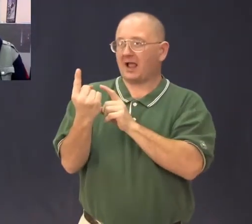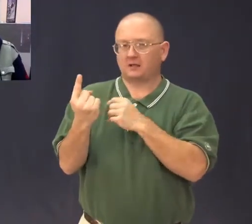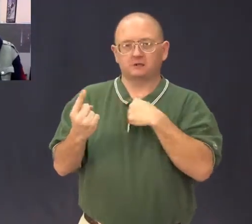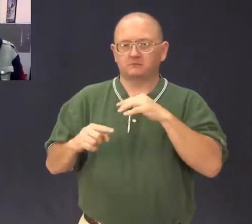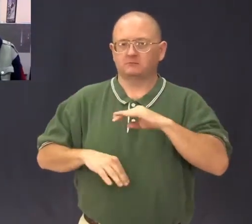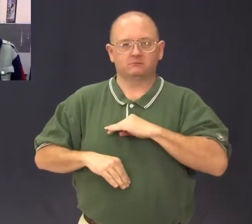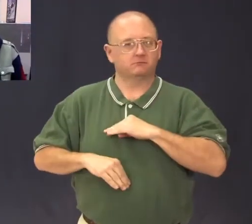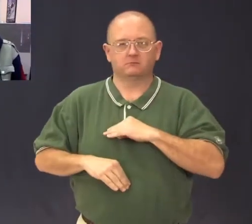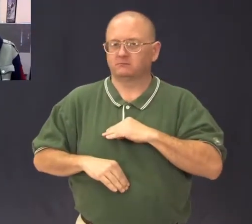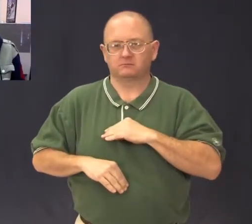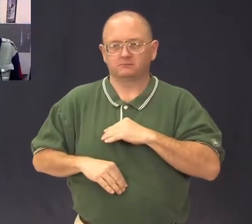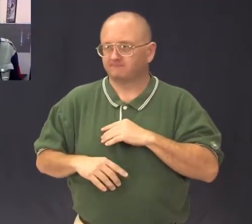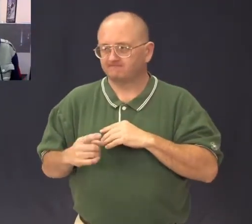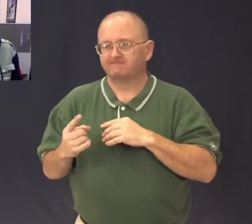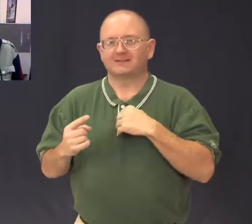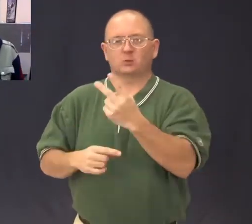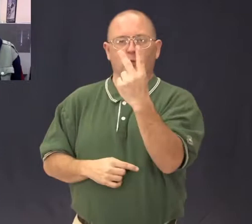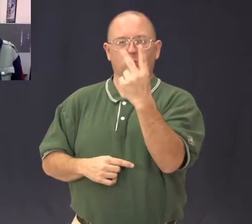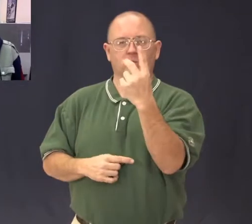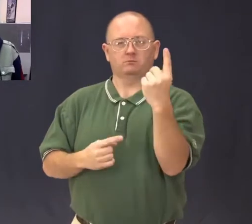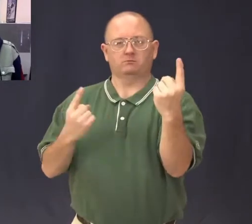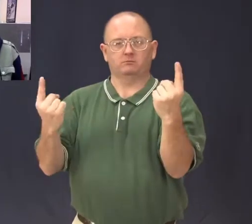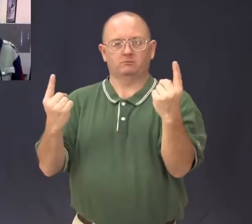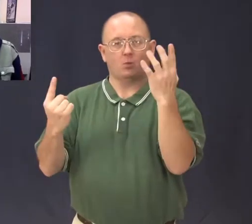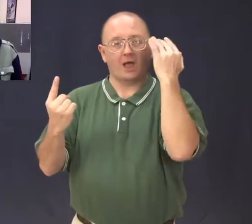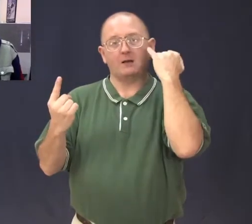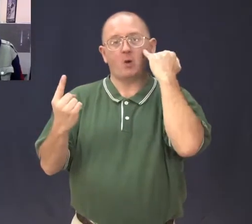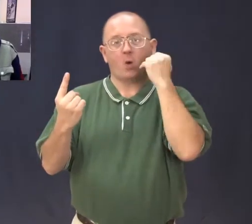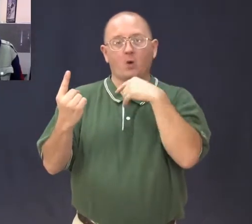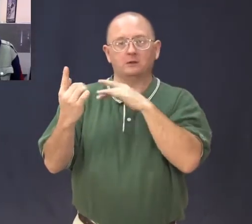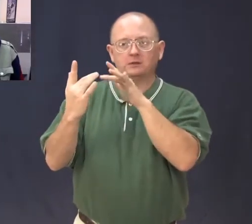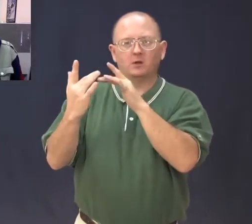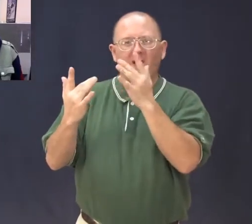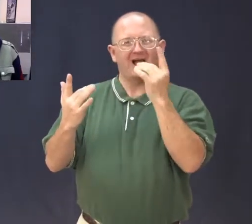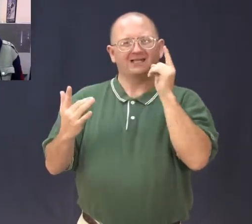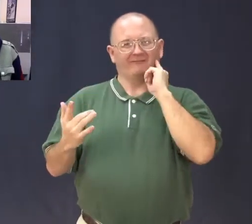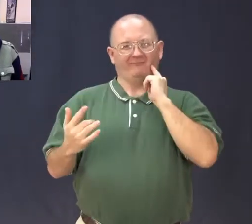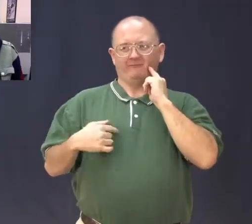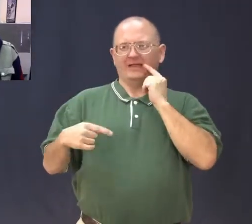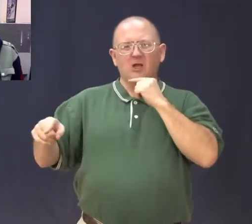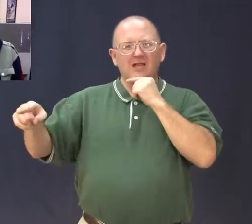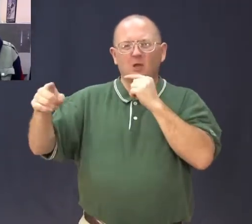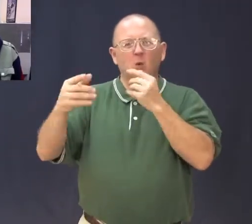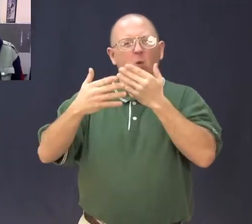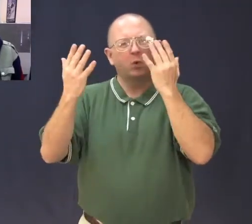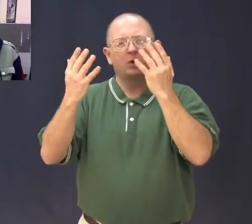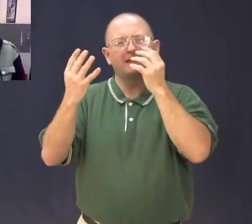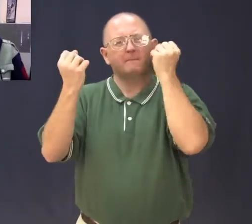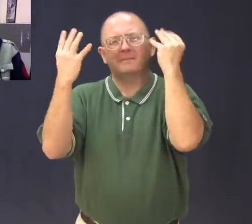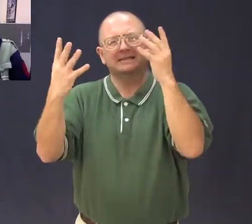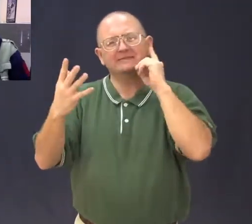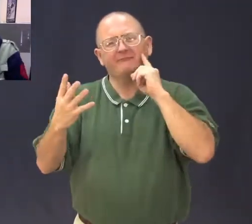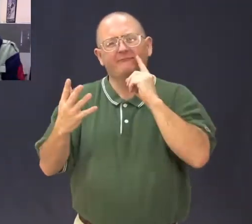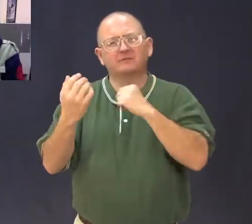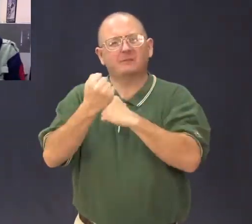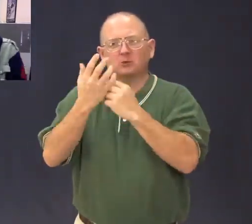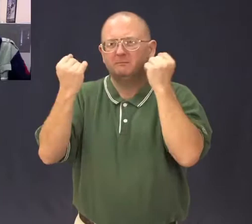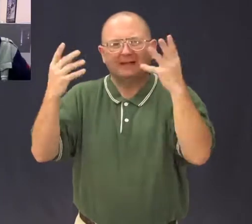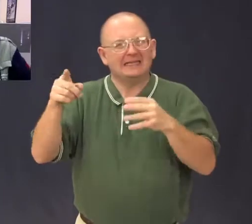in AA, but I was not satisfied with just one. I had 2 sponsors. And the reason was because, being deaf,